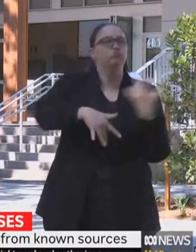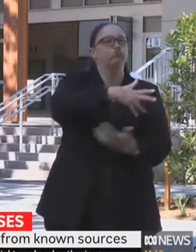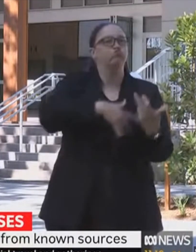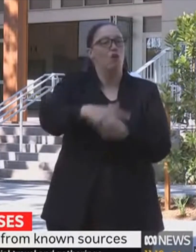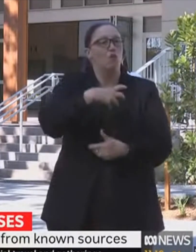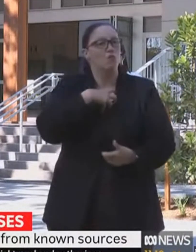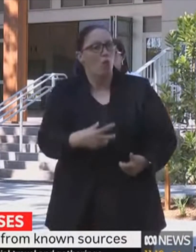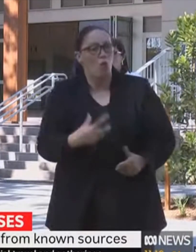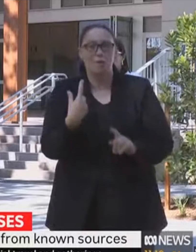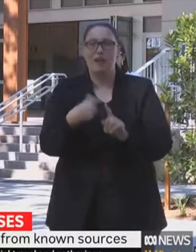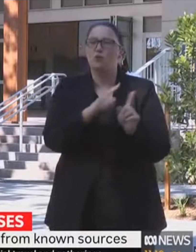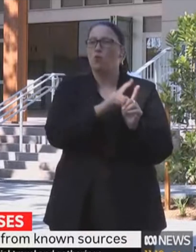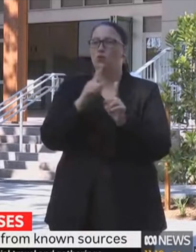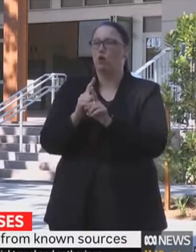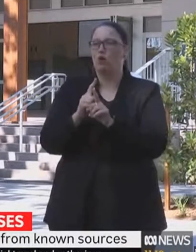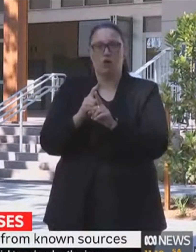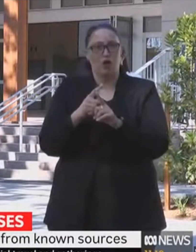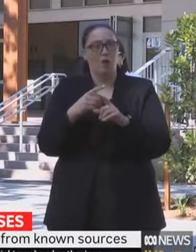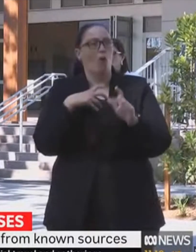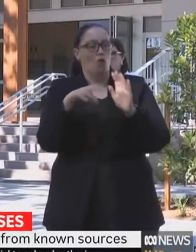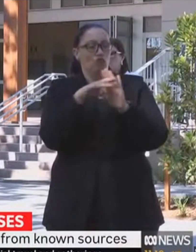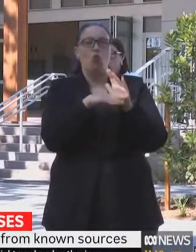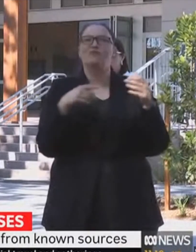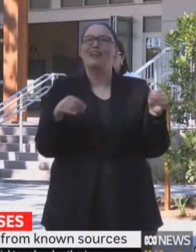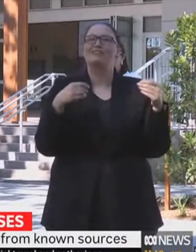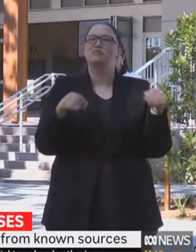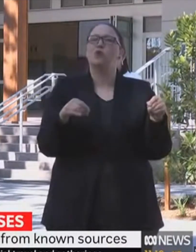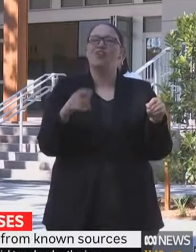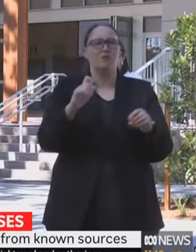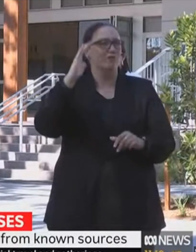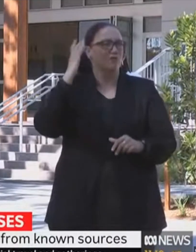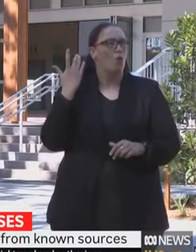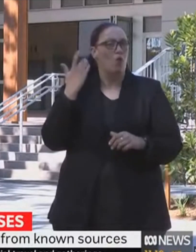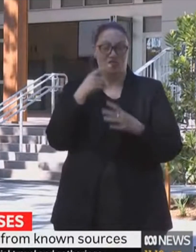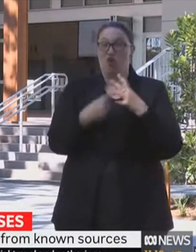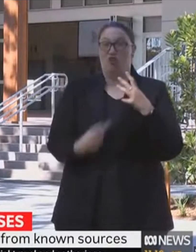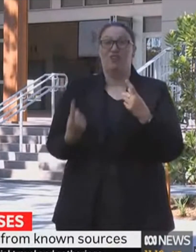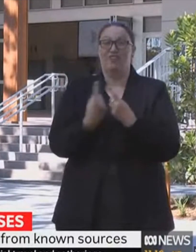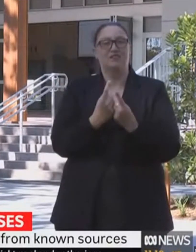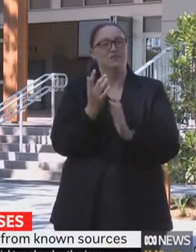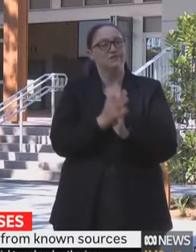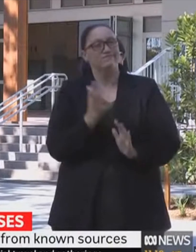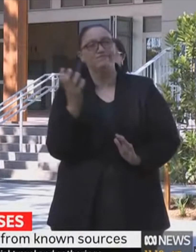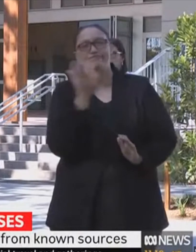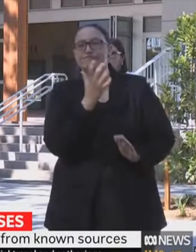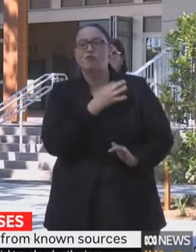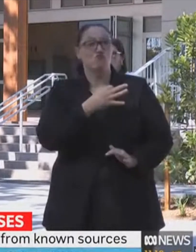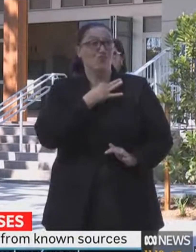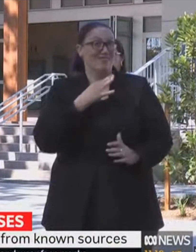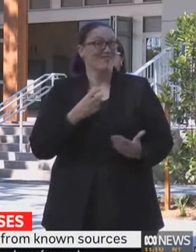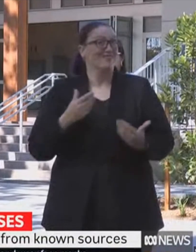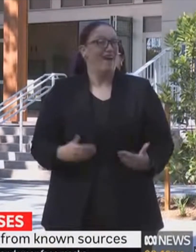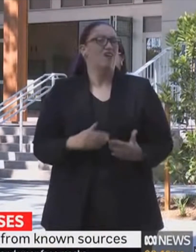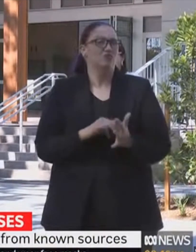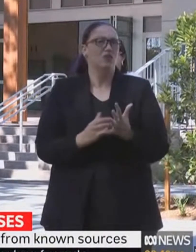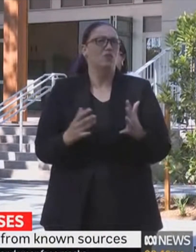were considerably eased. So those three things make this a very critical period in our state, especially as we try